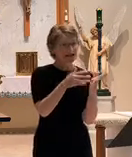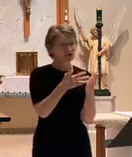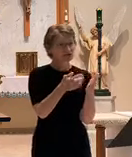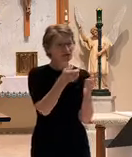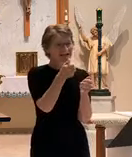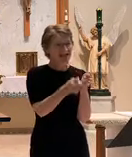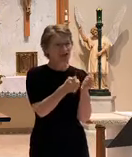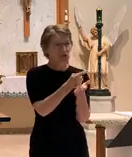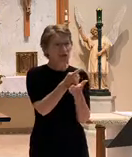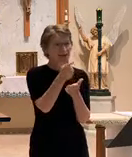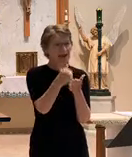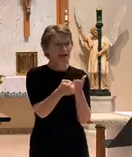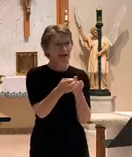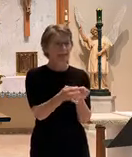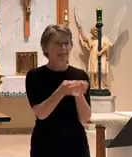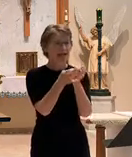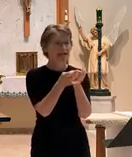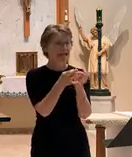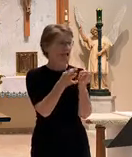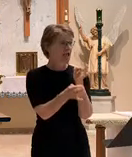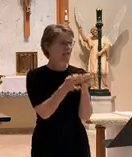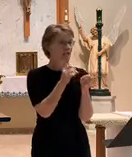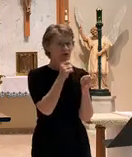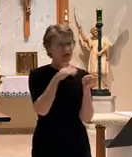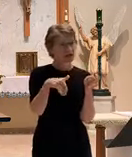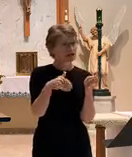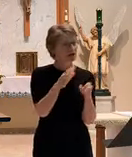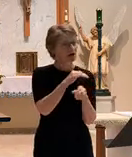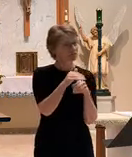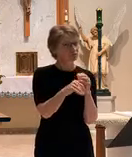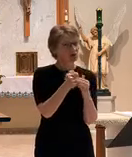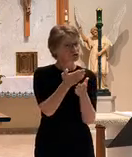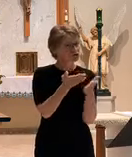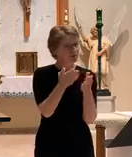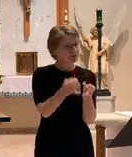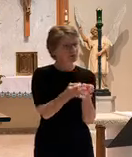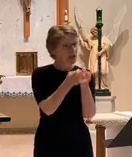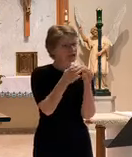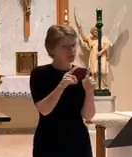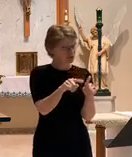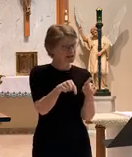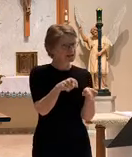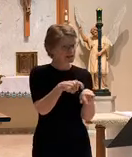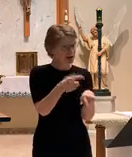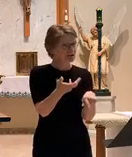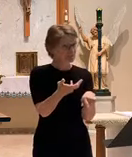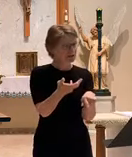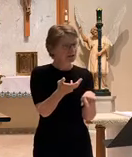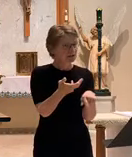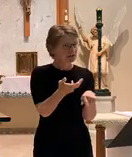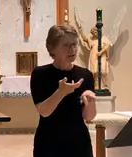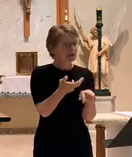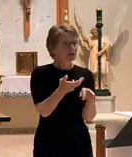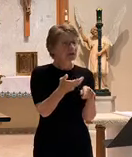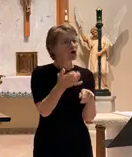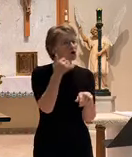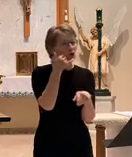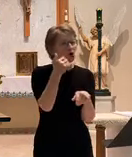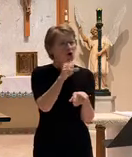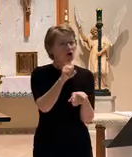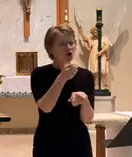weekend Mass. If you are not yet comfortable with serving Mass during this time, please call Sherry at the